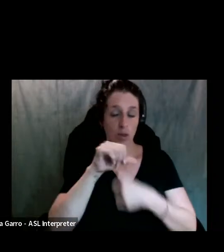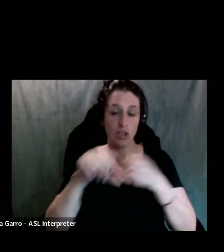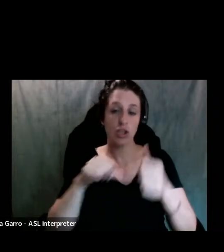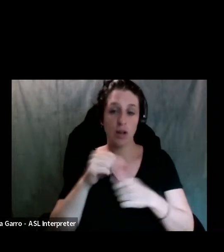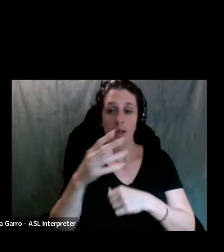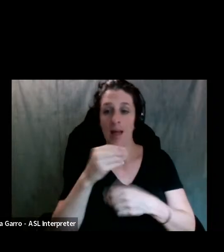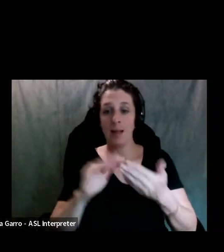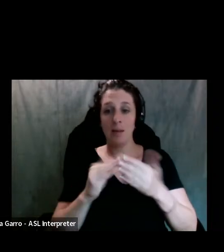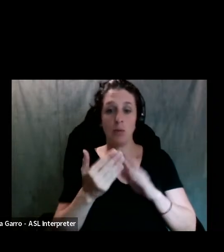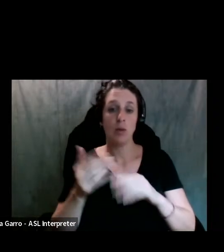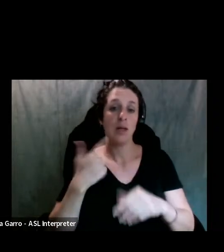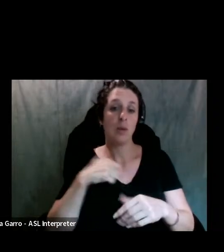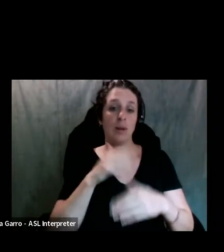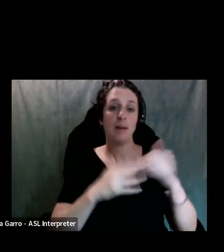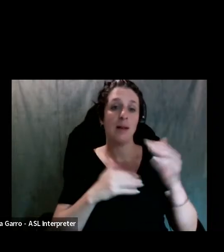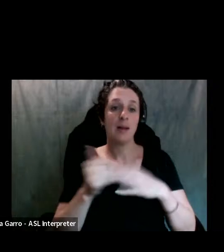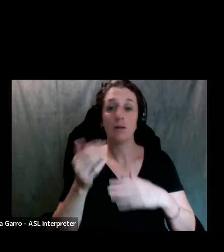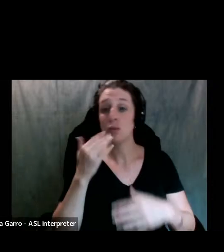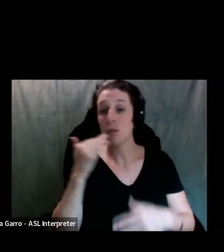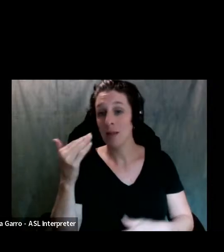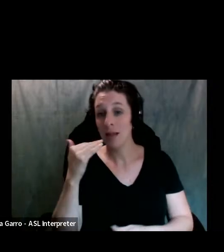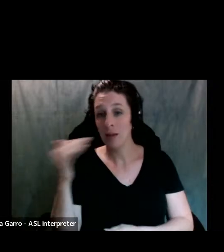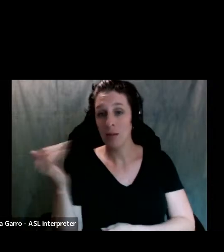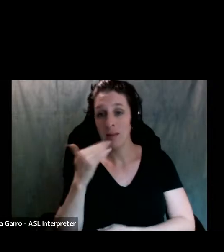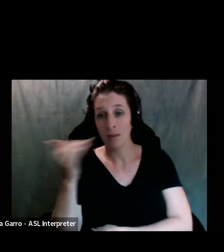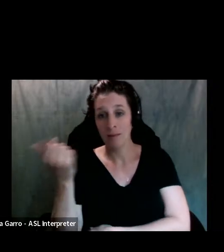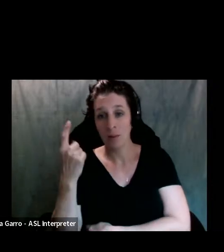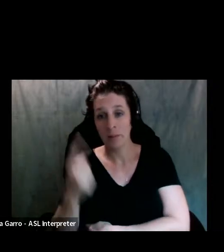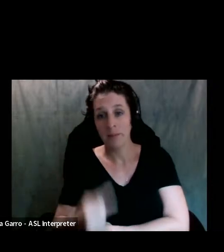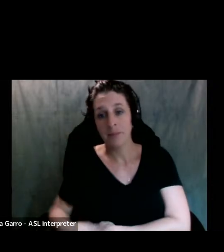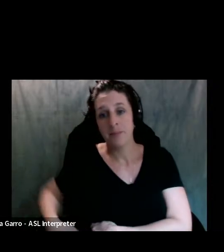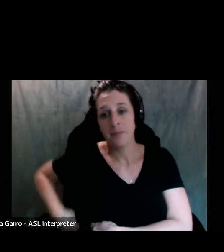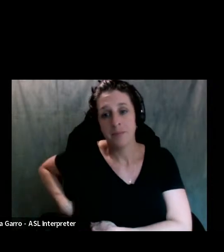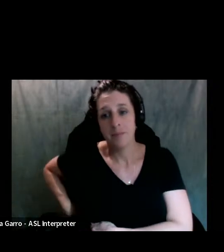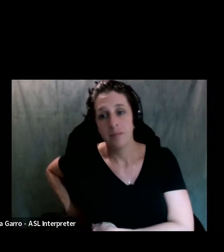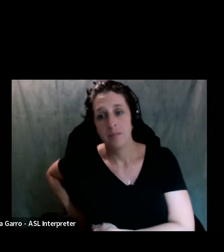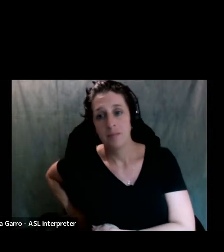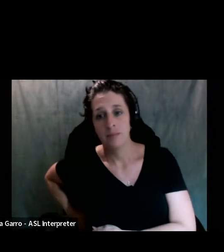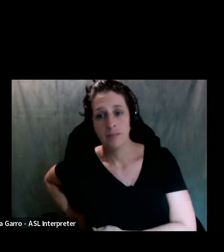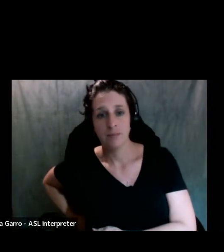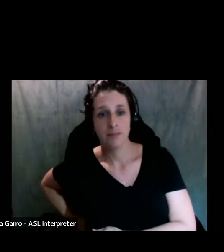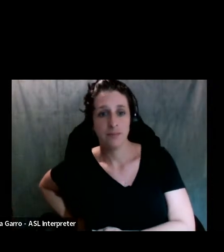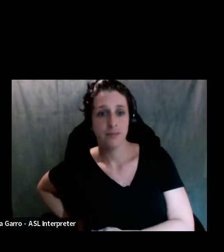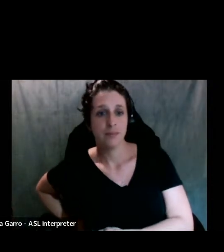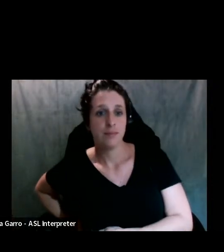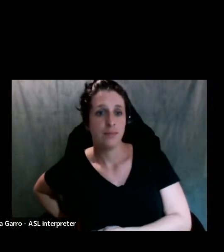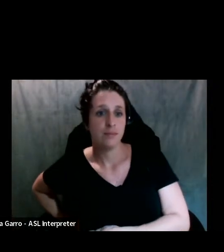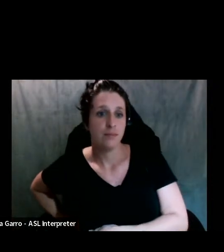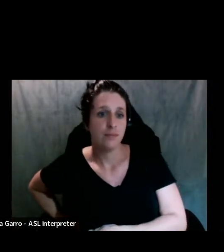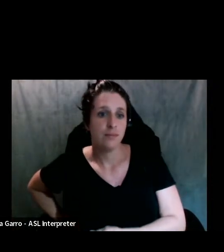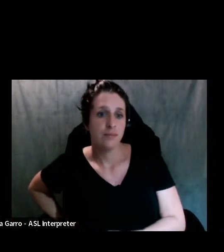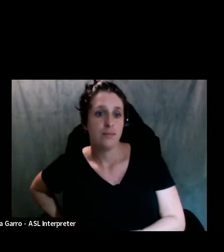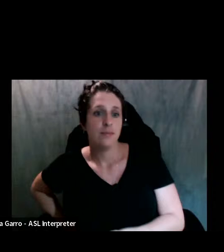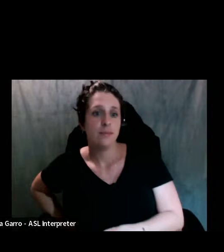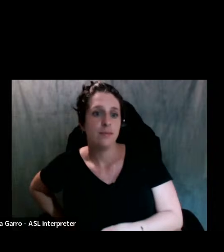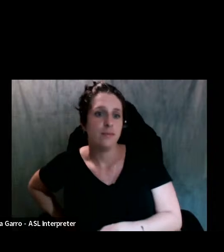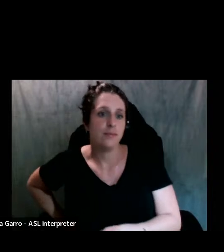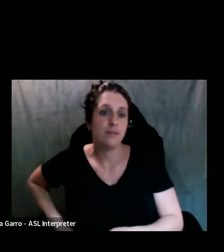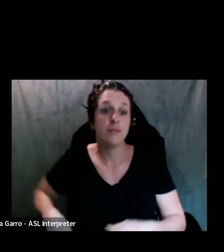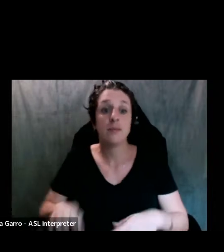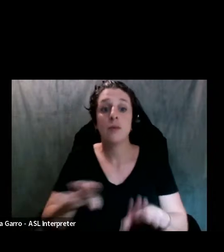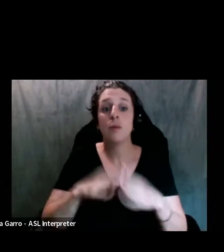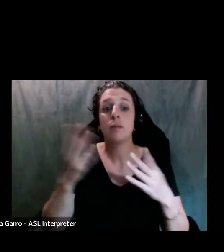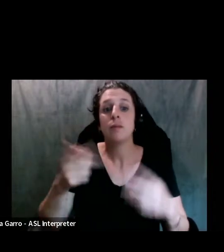we build. So thank you. Thank you, everybody. I'm going to open it up to public comment. If there's